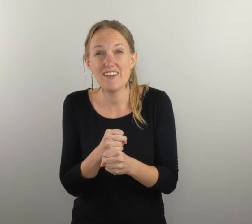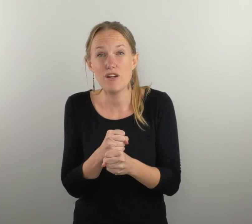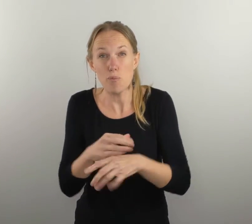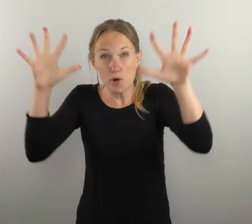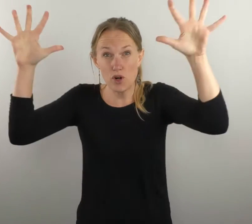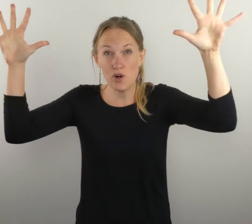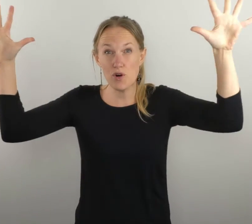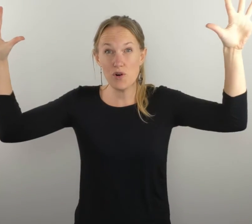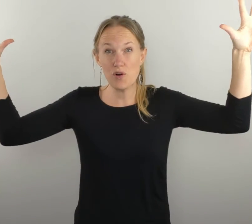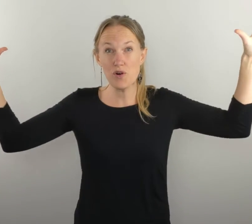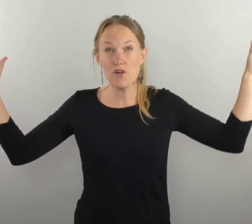together,